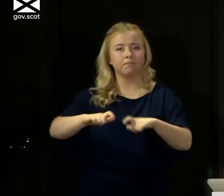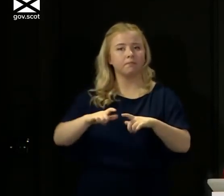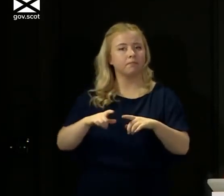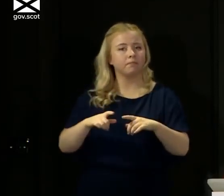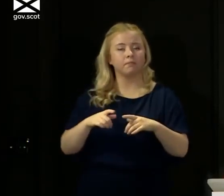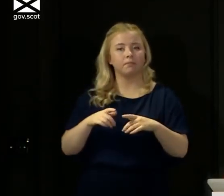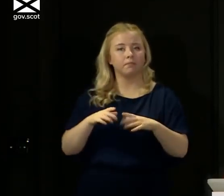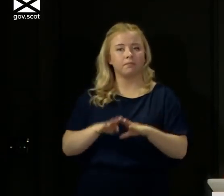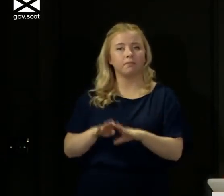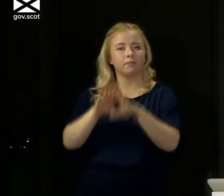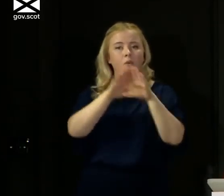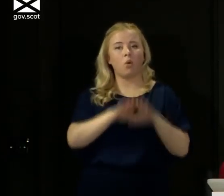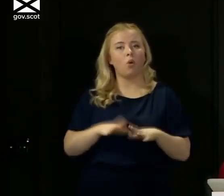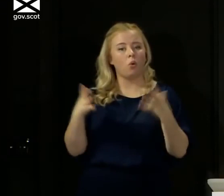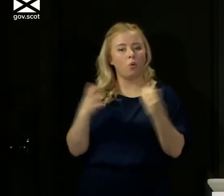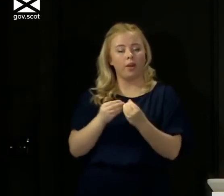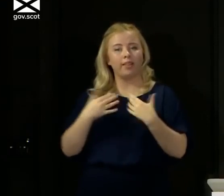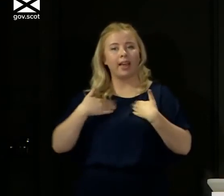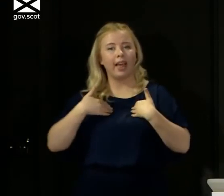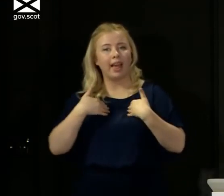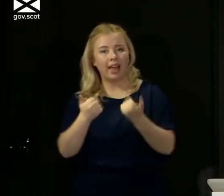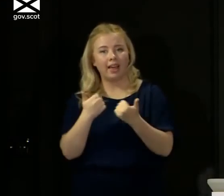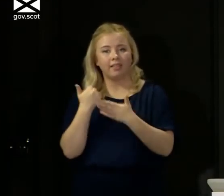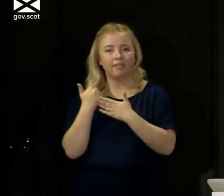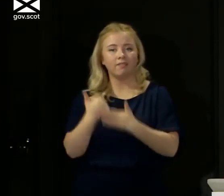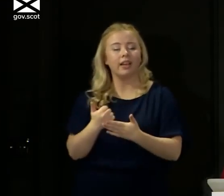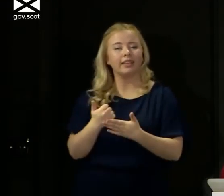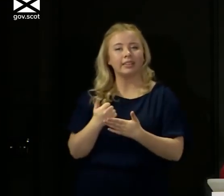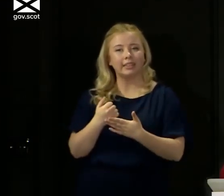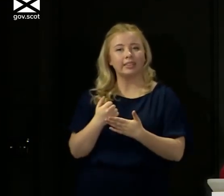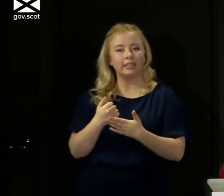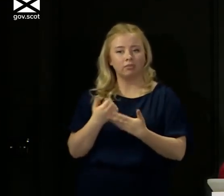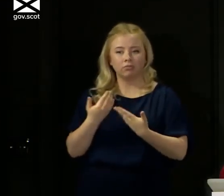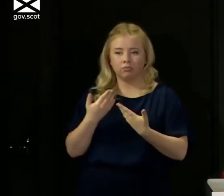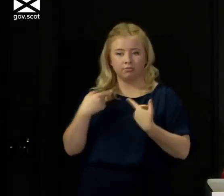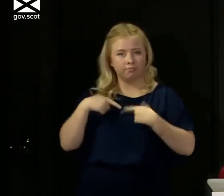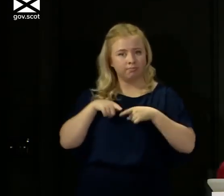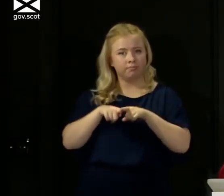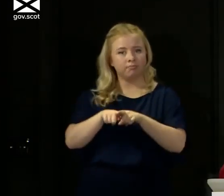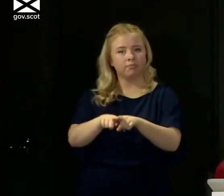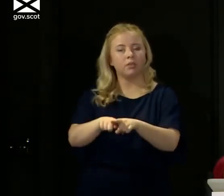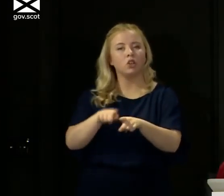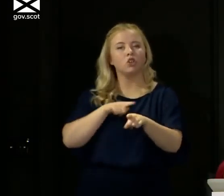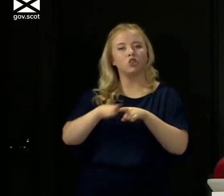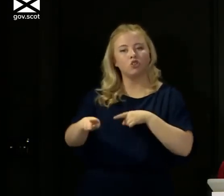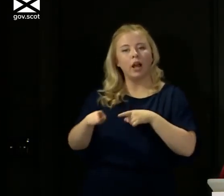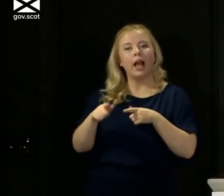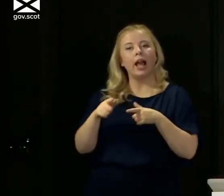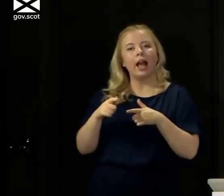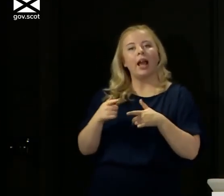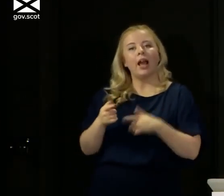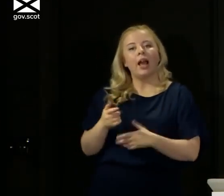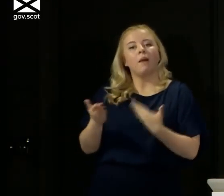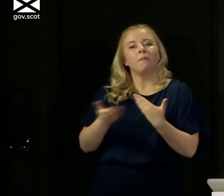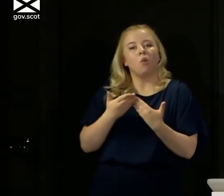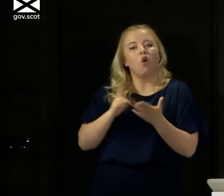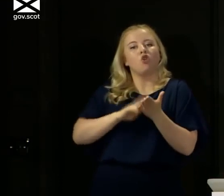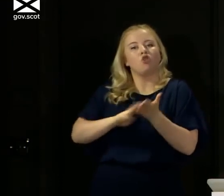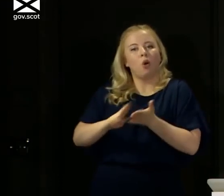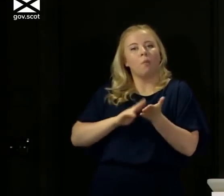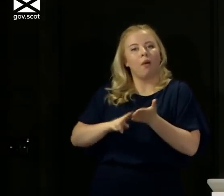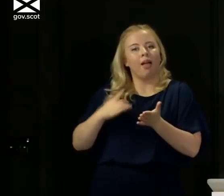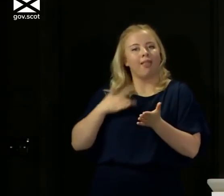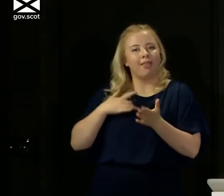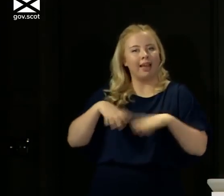with all of the health advice and evidence that we keep talking about, is to enable more normality to come back into our way of